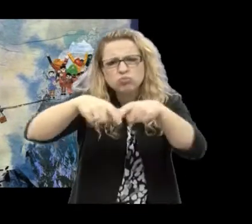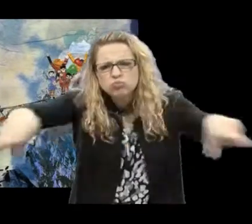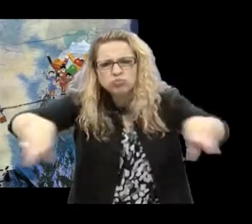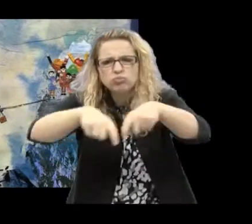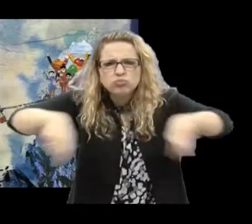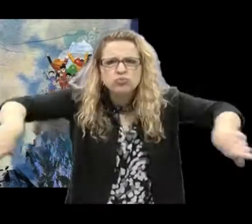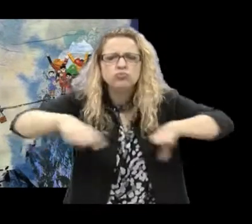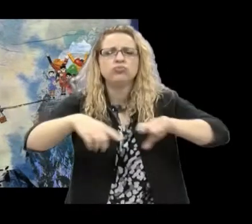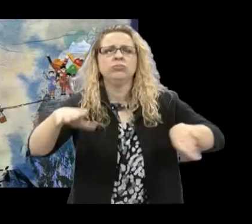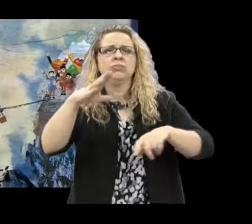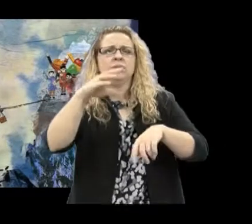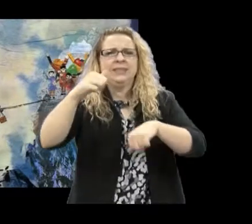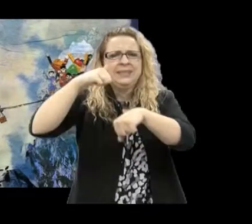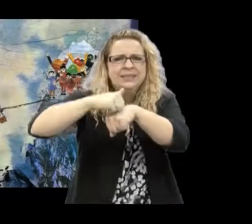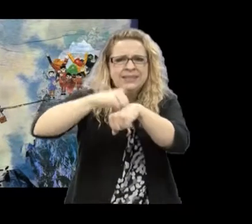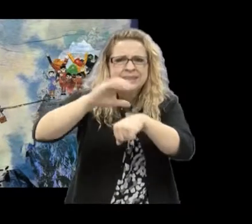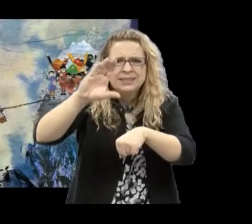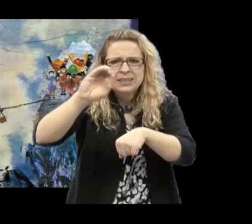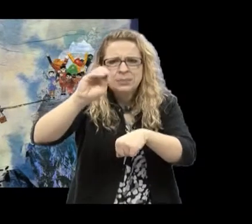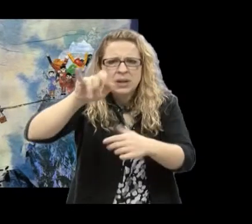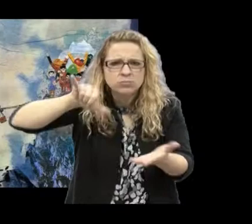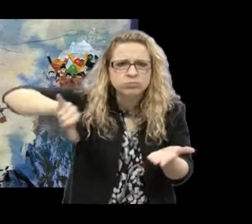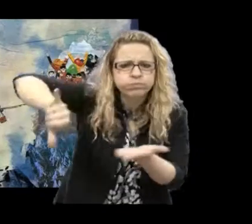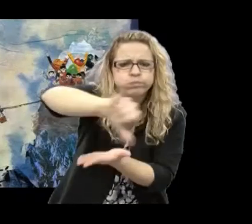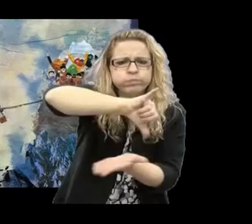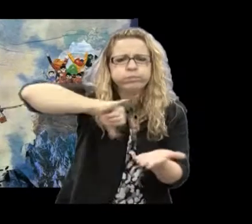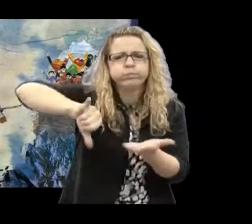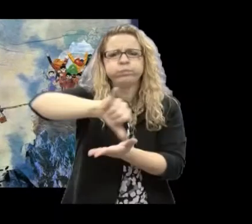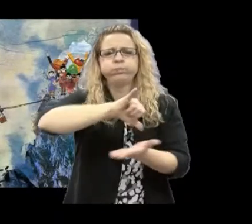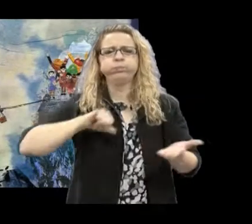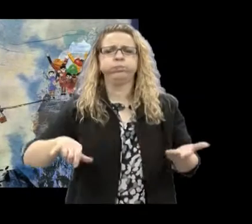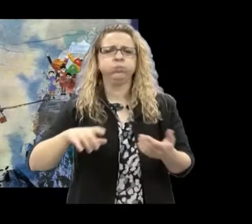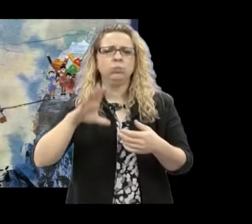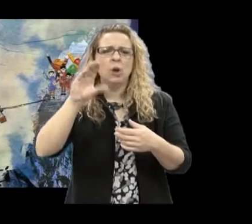and tools that we would need to build our school.